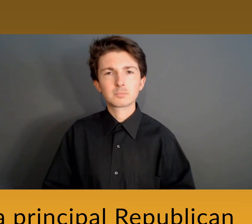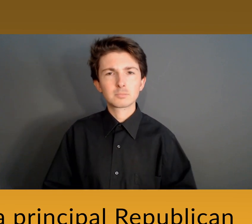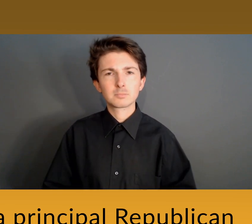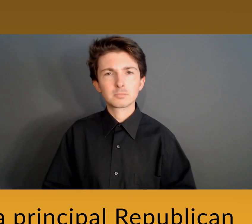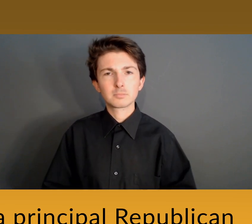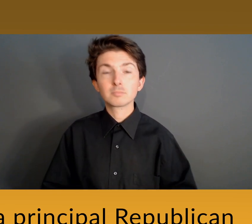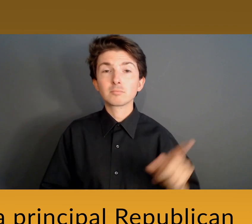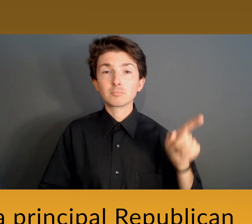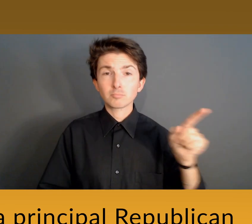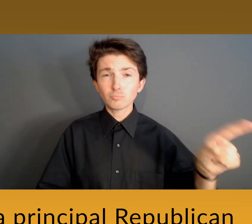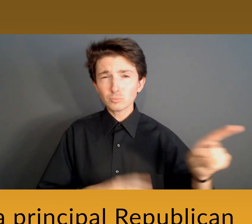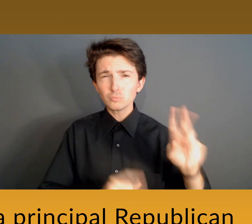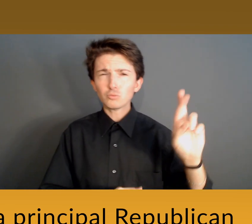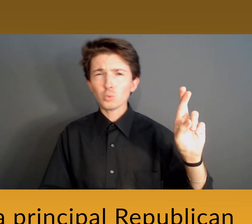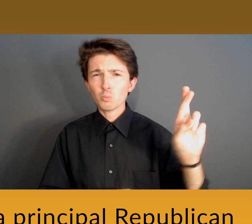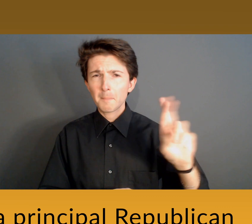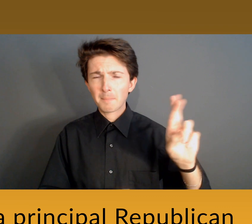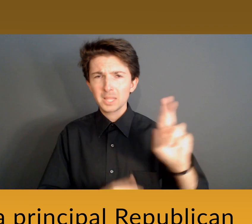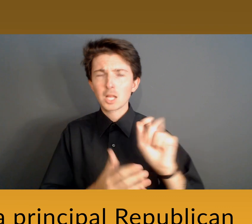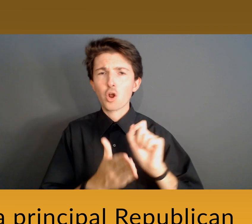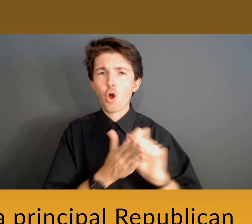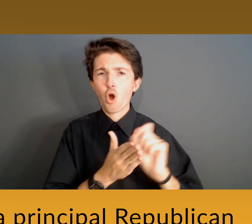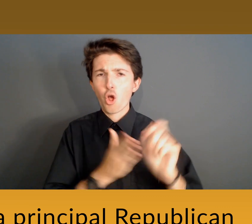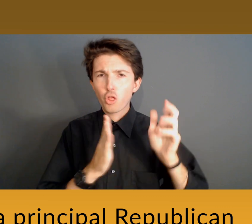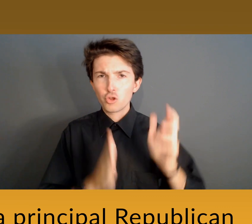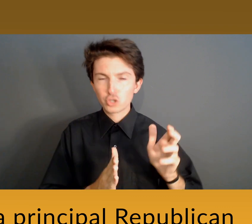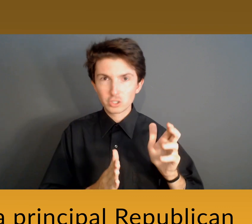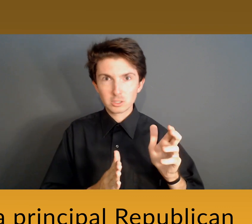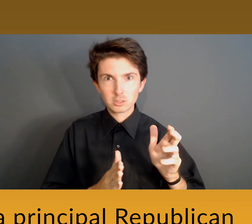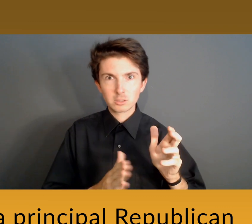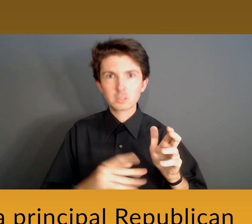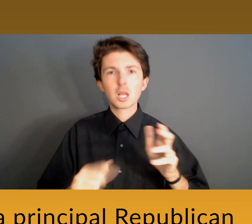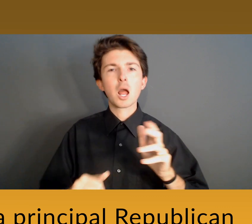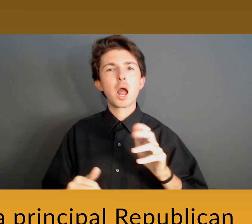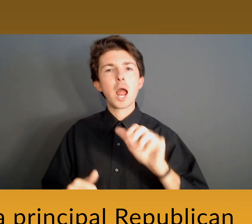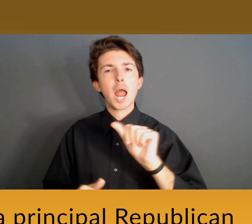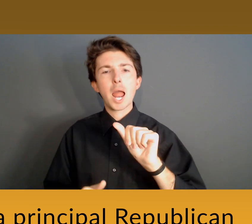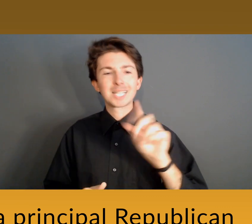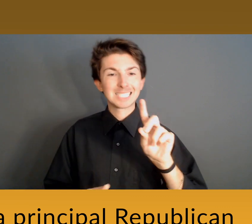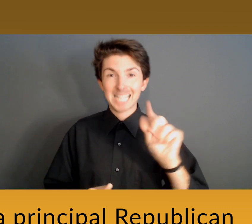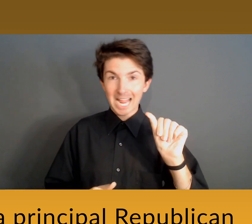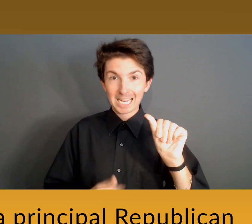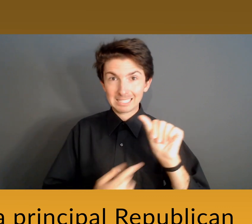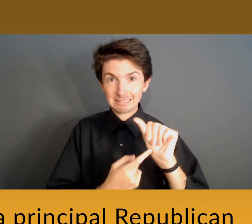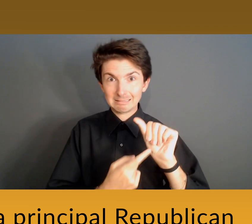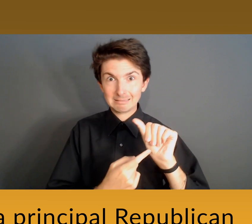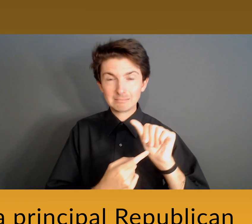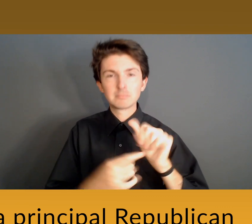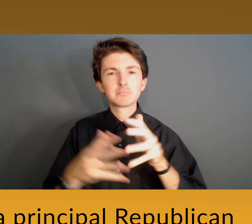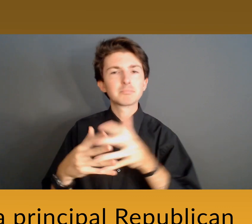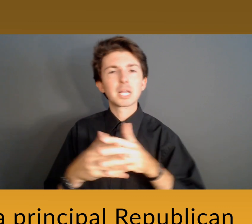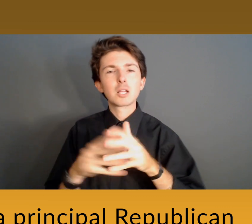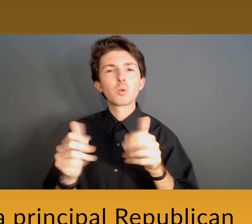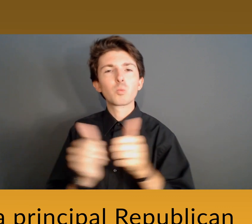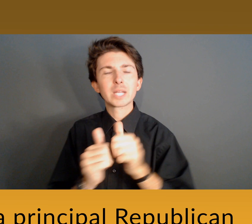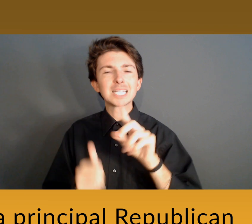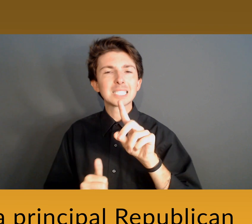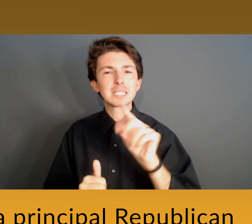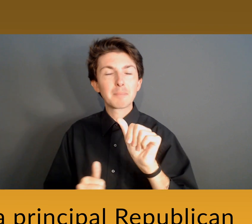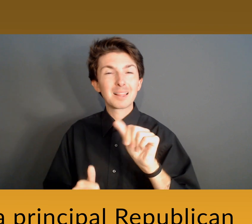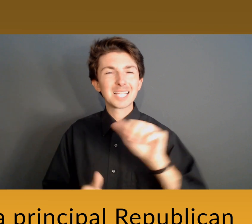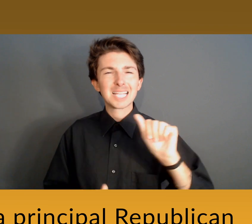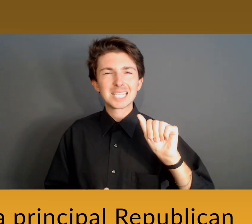to being a principal Republican author of the Americans with Disabilities Act, or ADA,